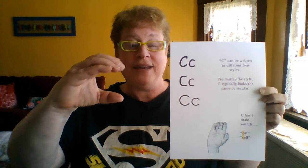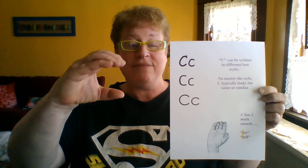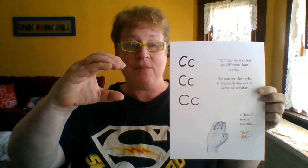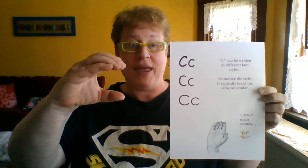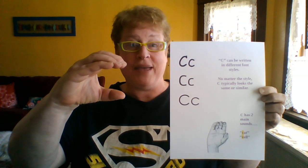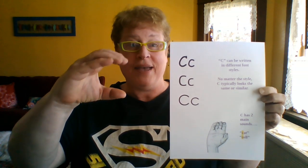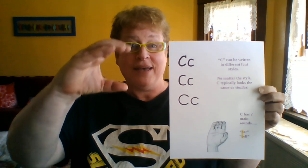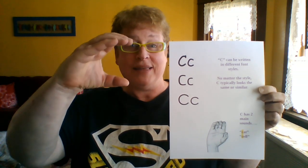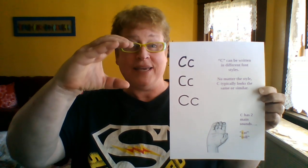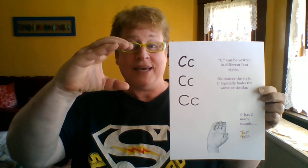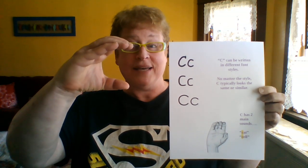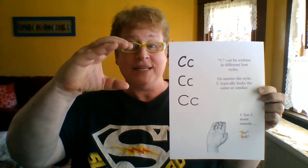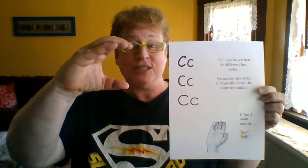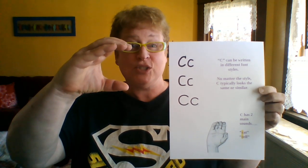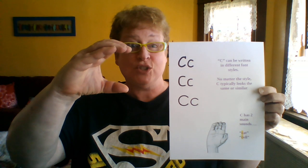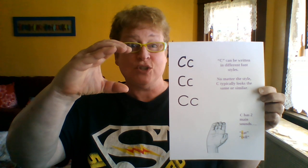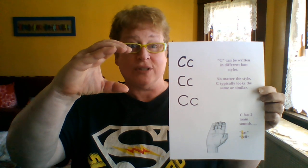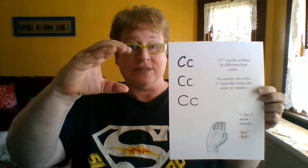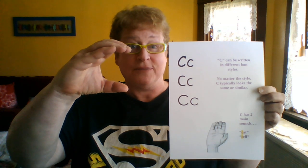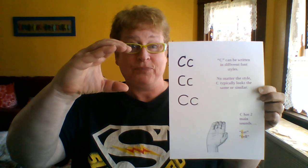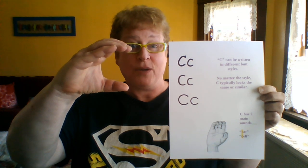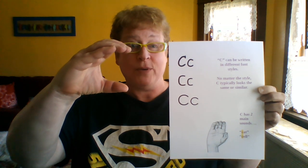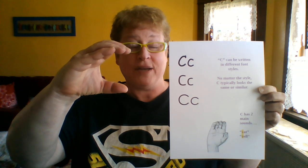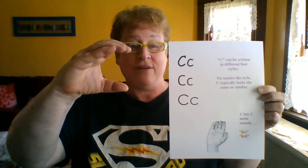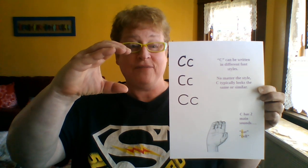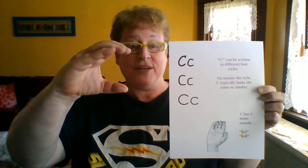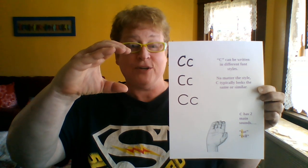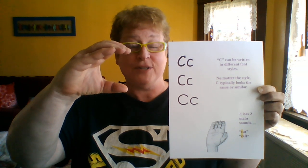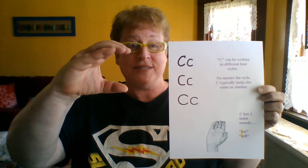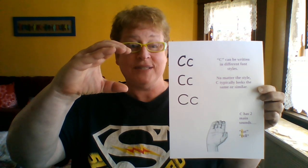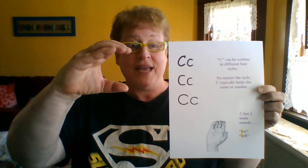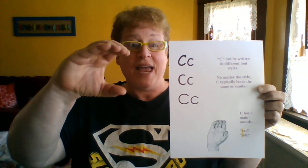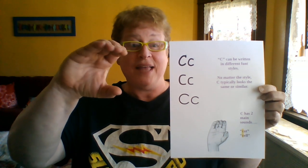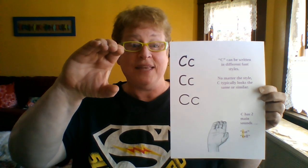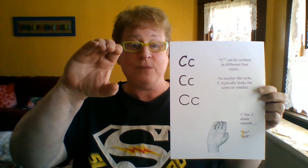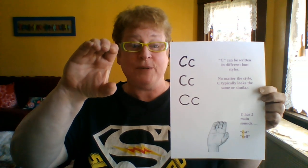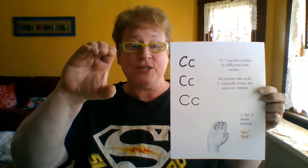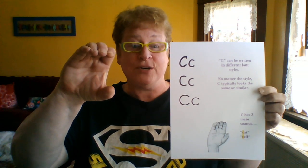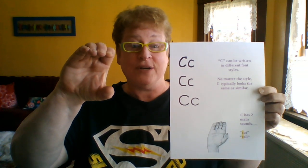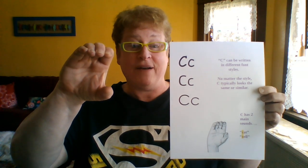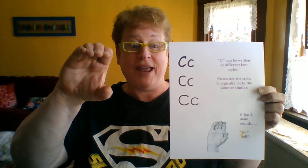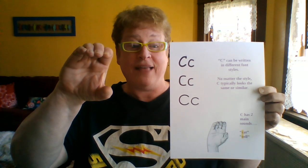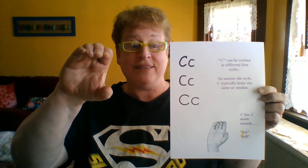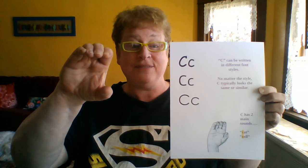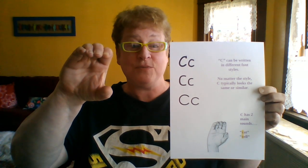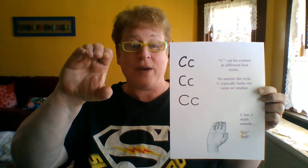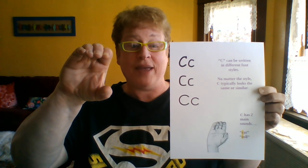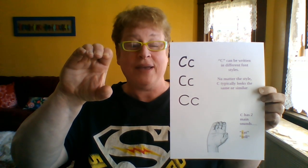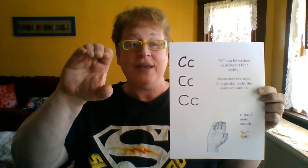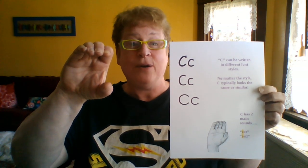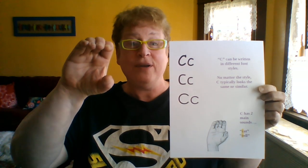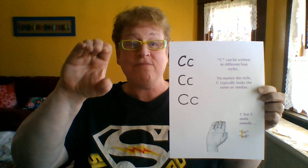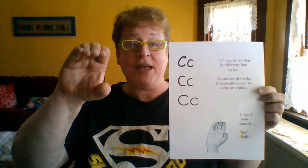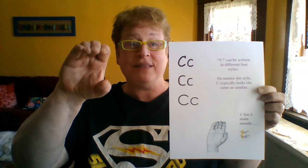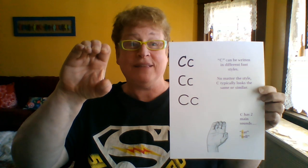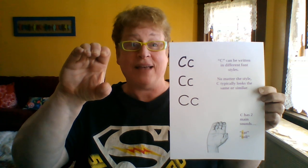of make like a circle with our fingers. And then when we turn our hand this way, we've made the